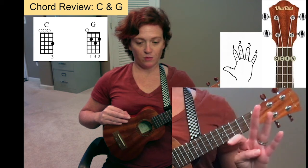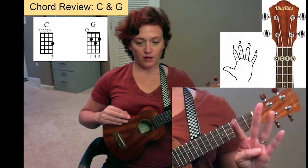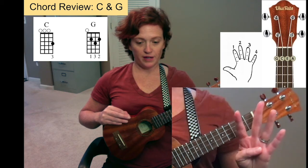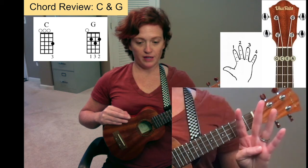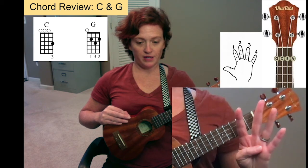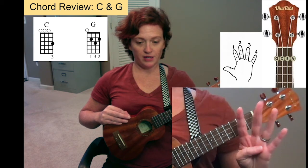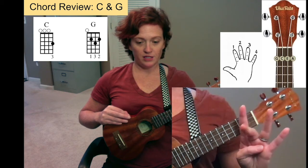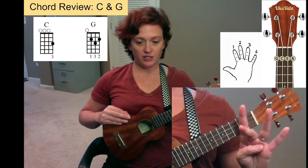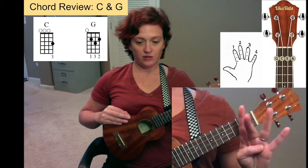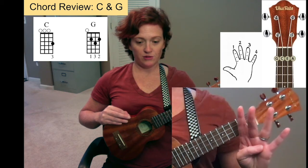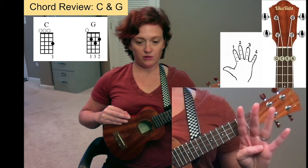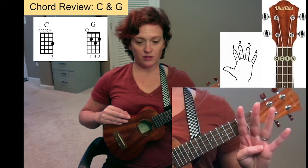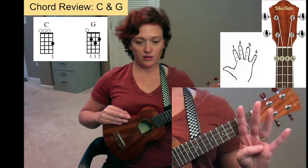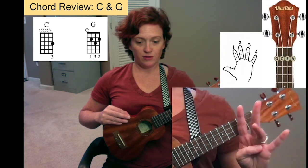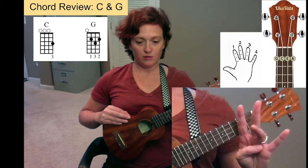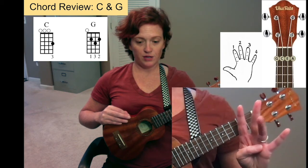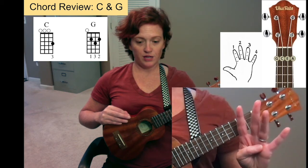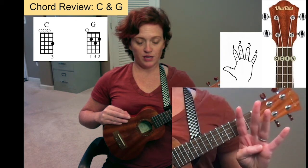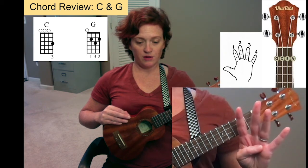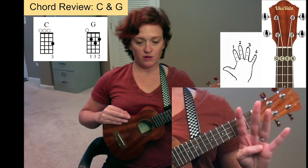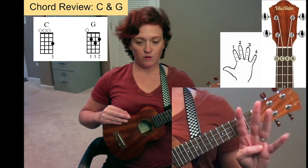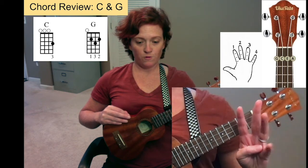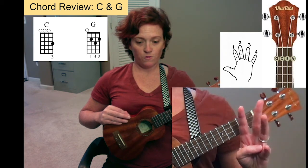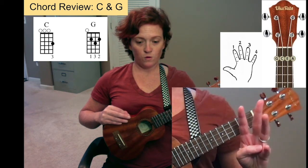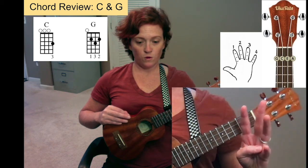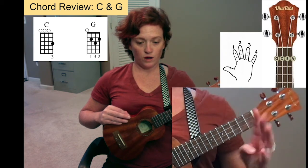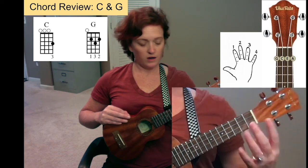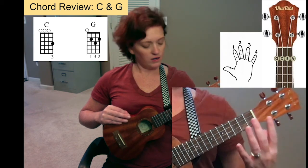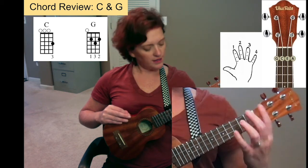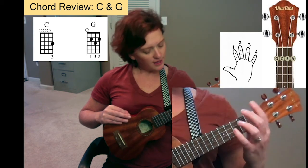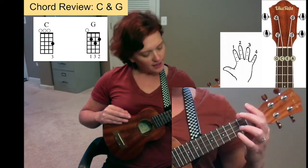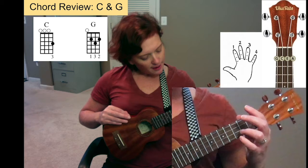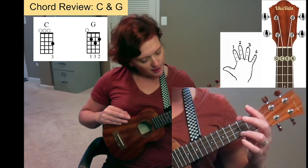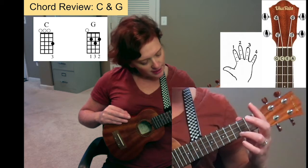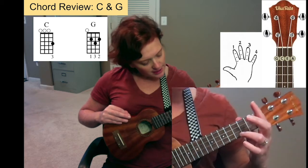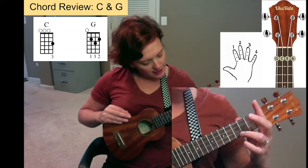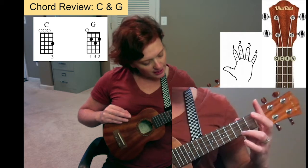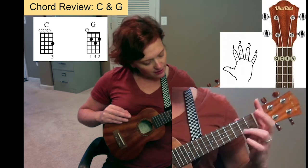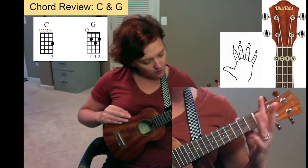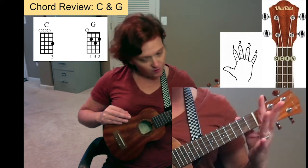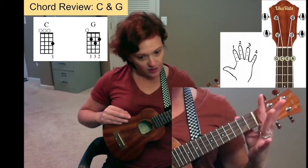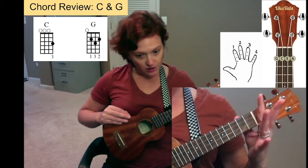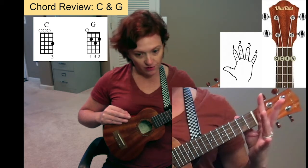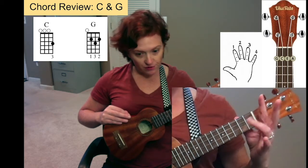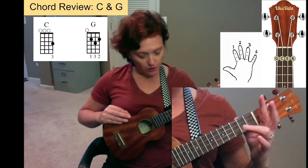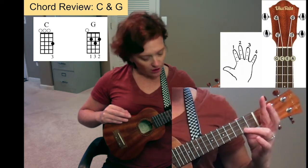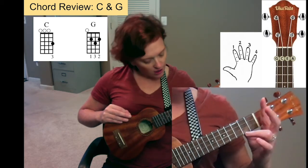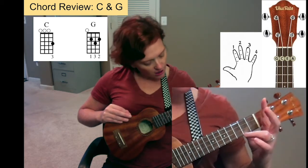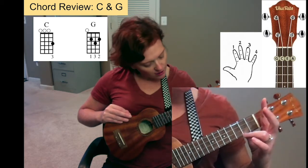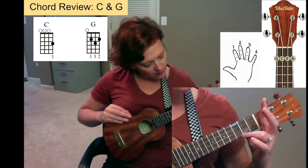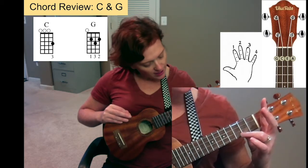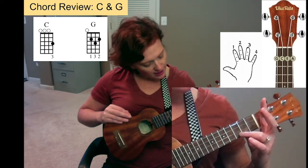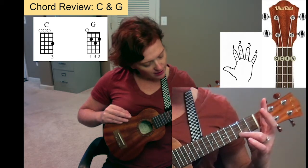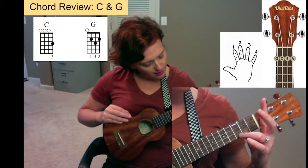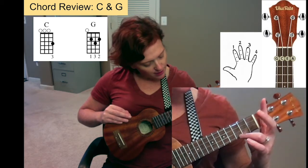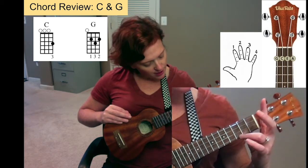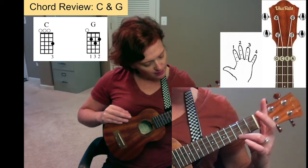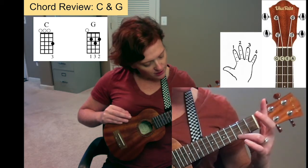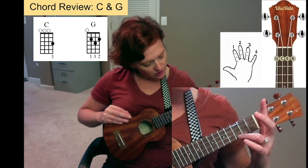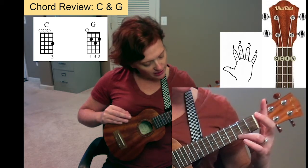1, 2, 3, 4, I'm going to take finger 4 on my bottom string, the